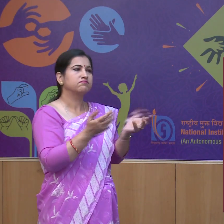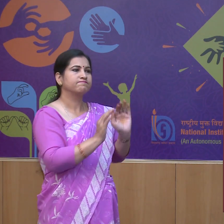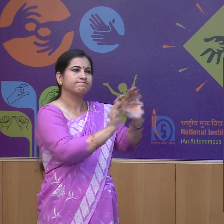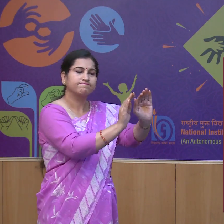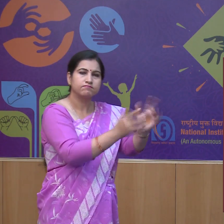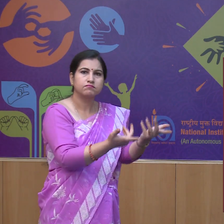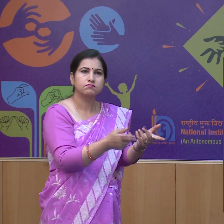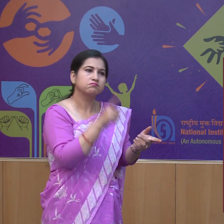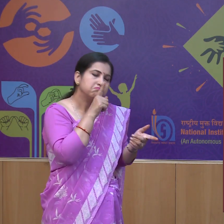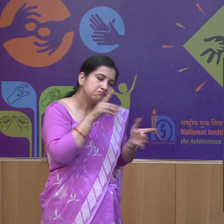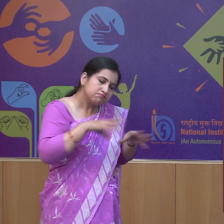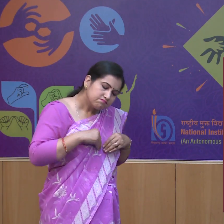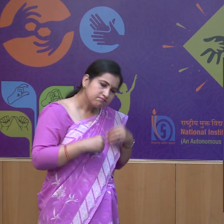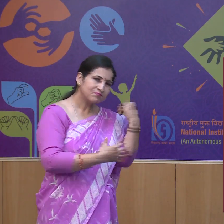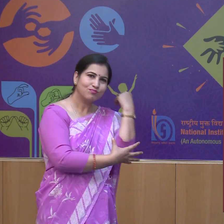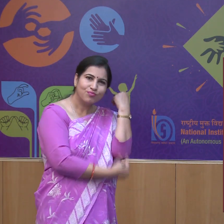them for their survival.